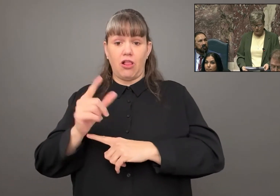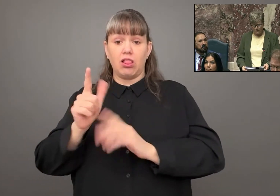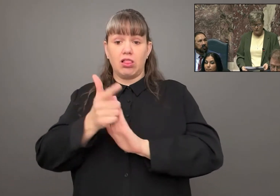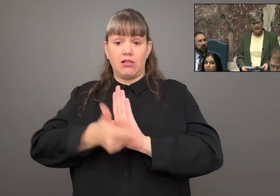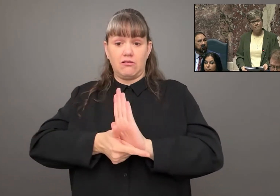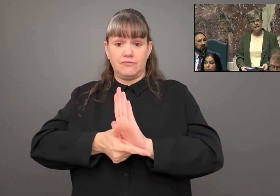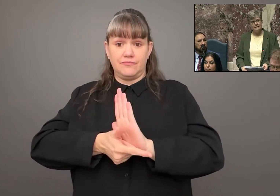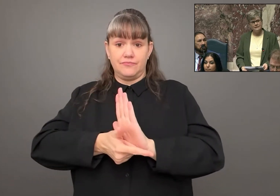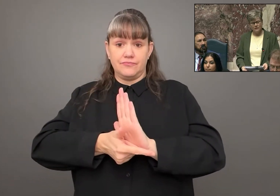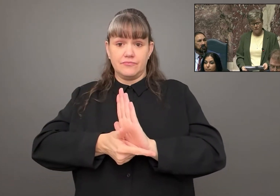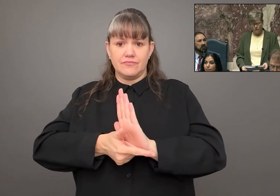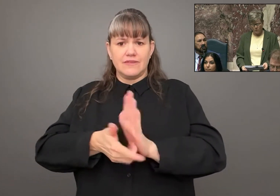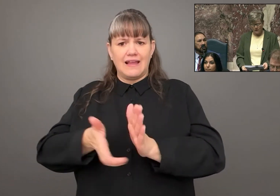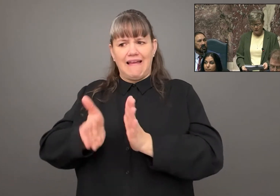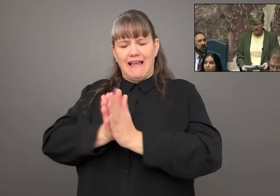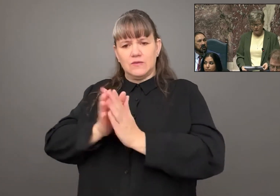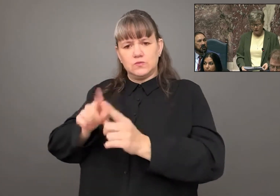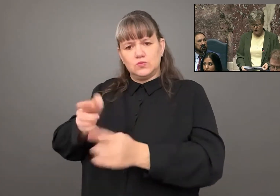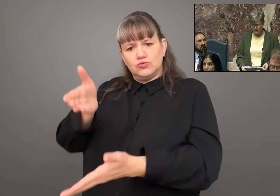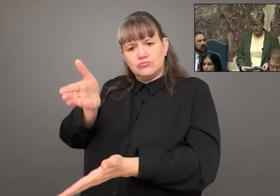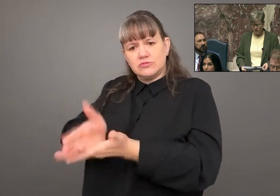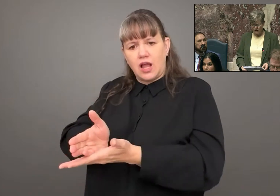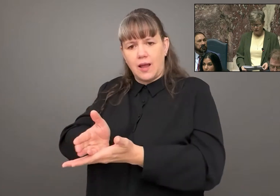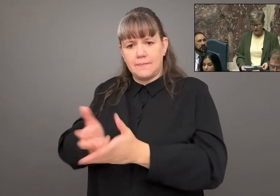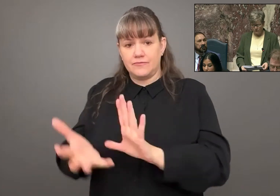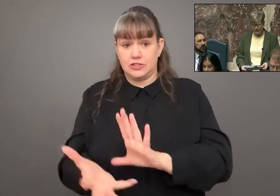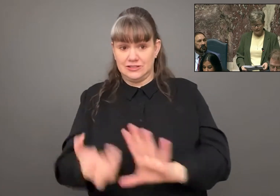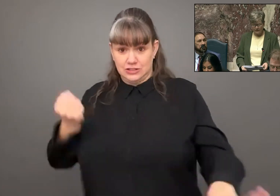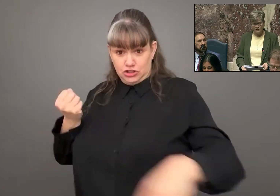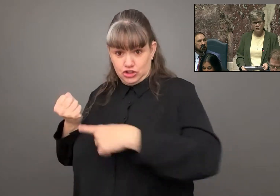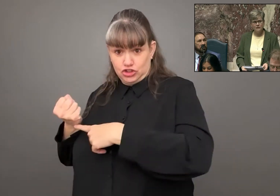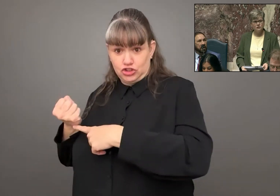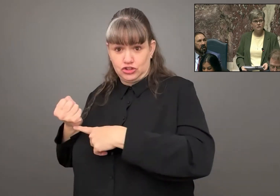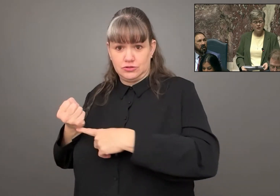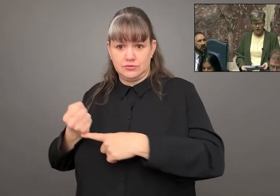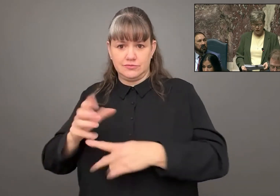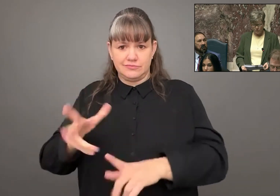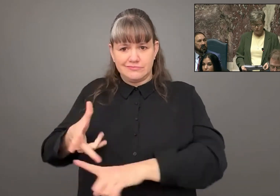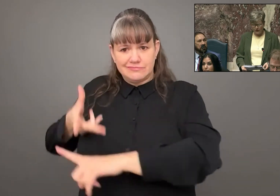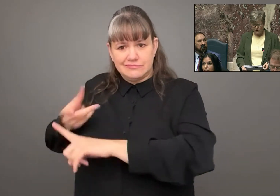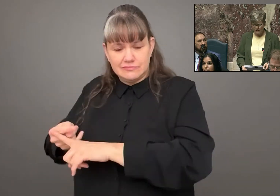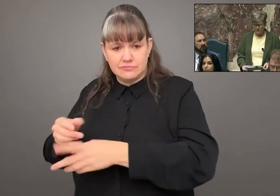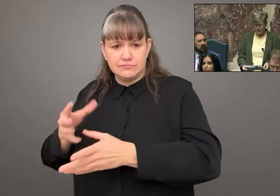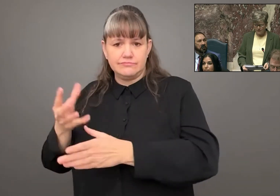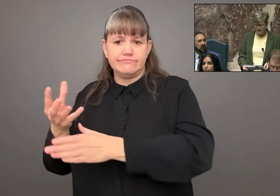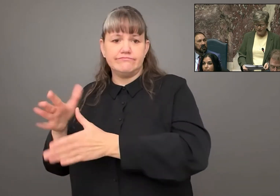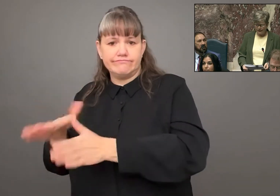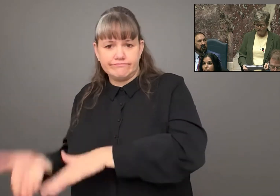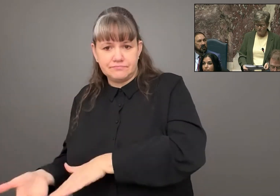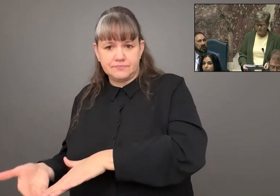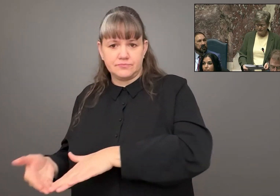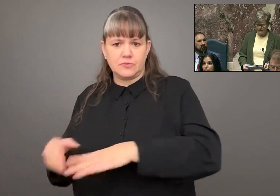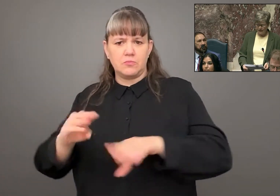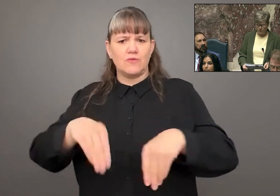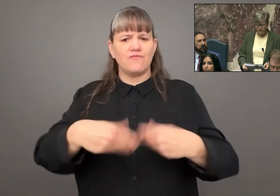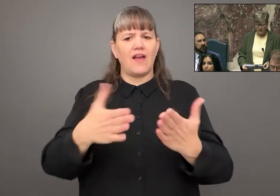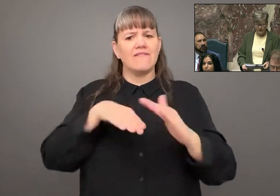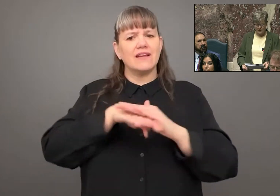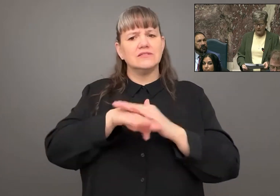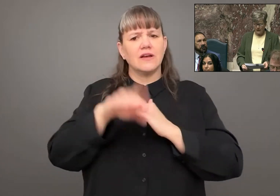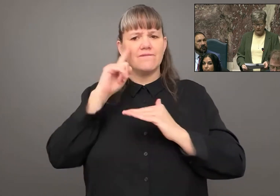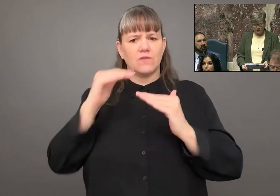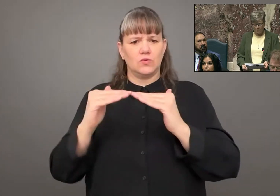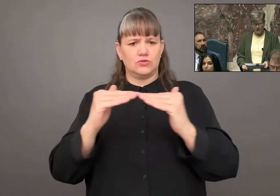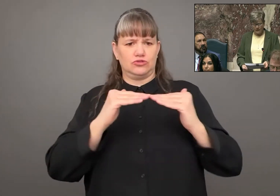House reviews and amends Section 49 of the Community Charter and related legislation to provide transparency, accountability, and